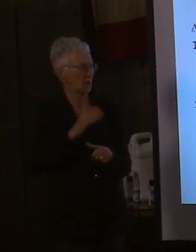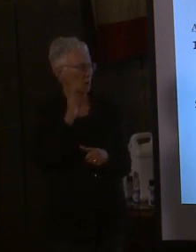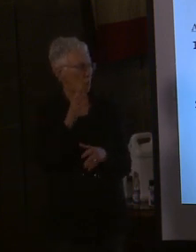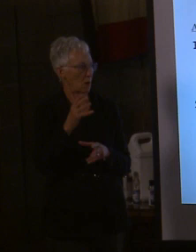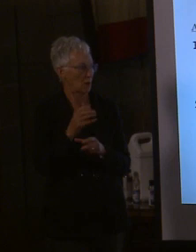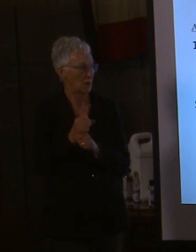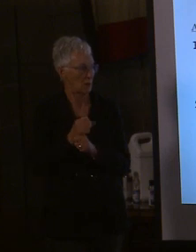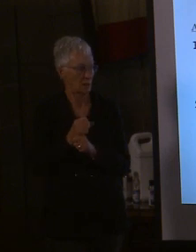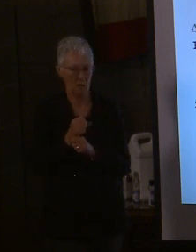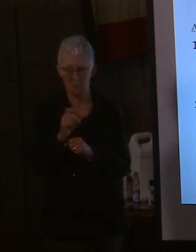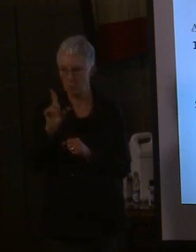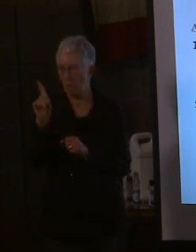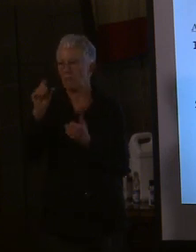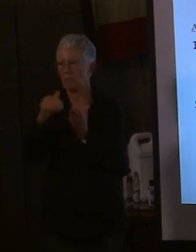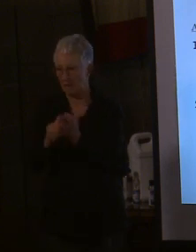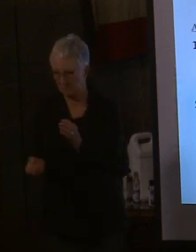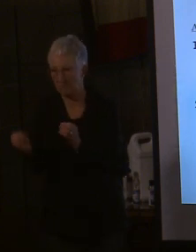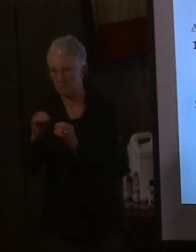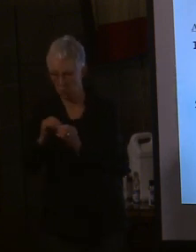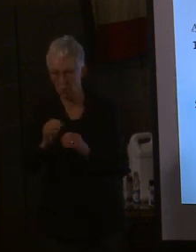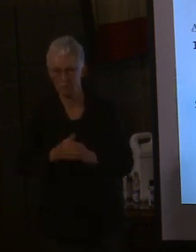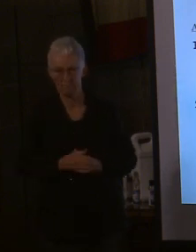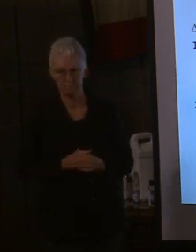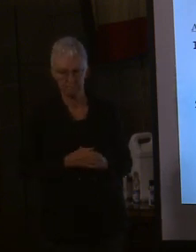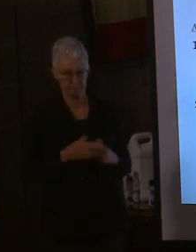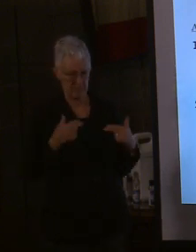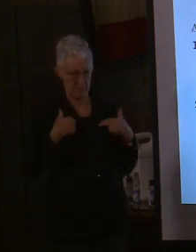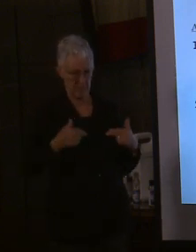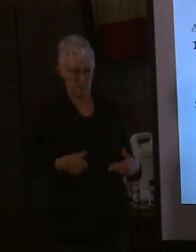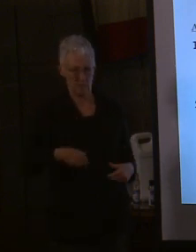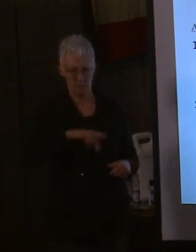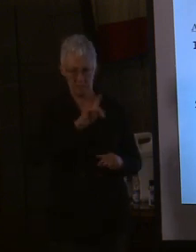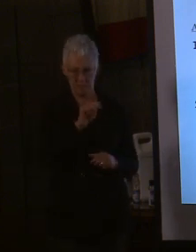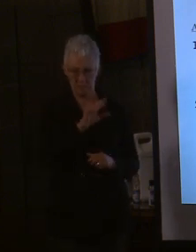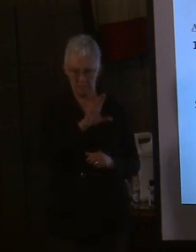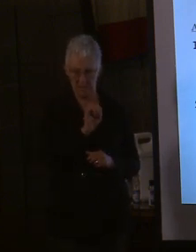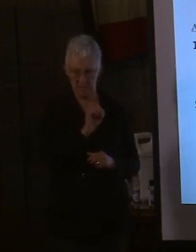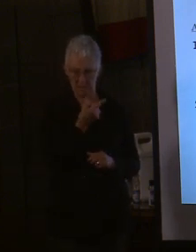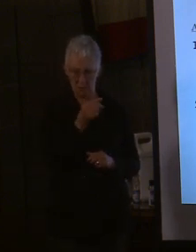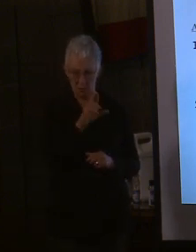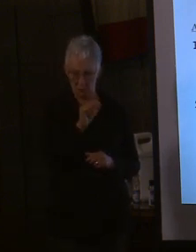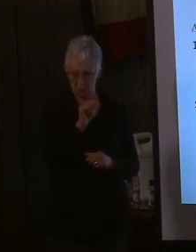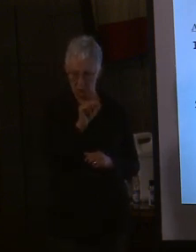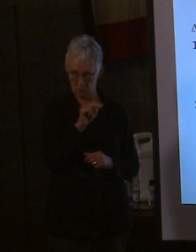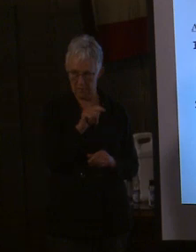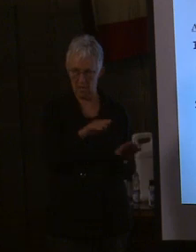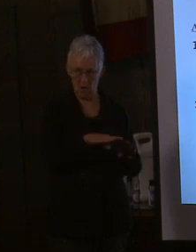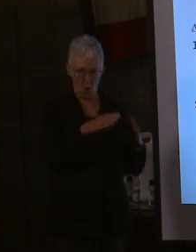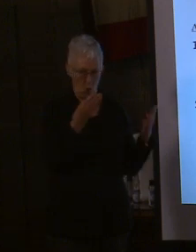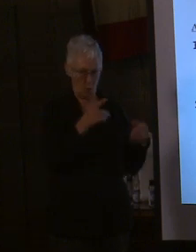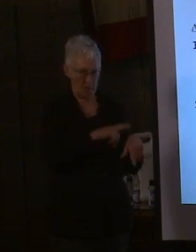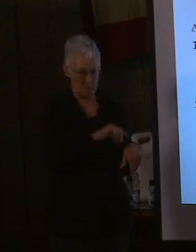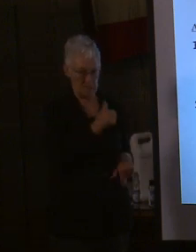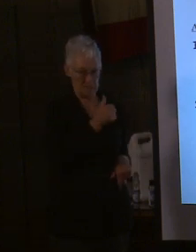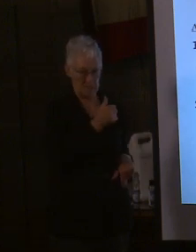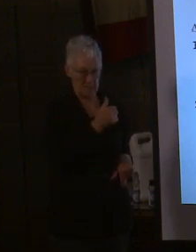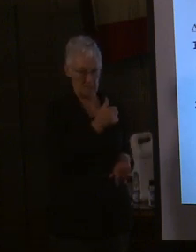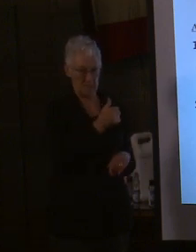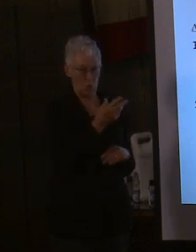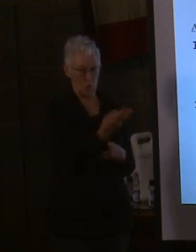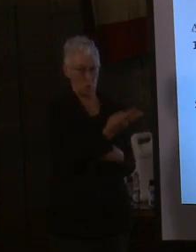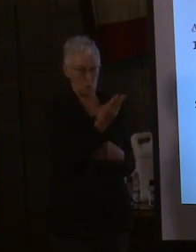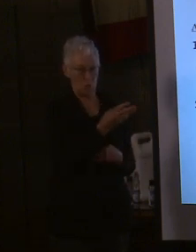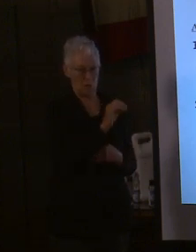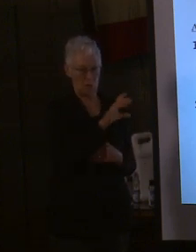what I'm saying. Healthy Place grant applications again open at 10 a.m. Wednesday, October